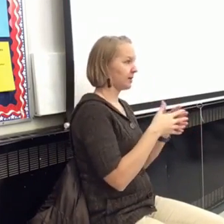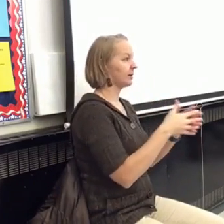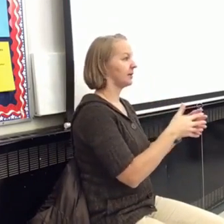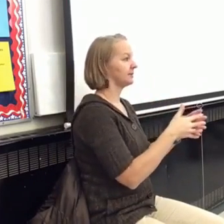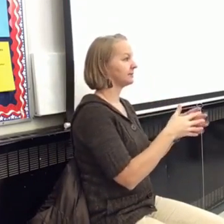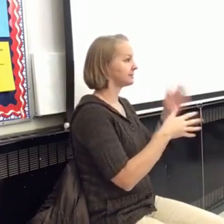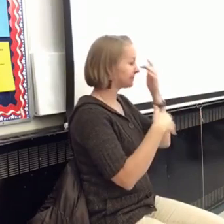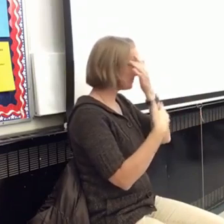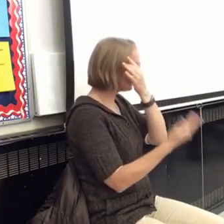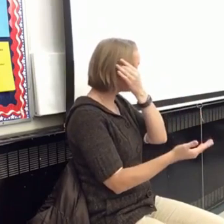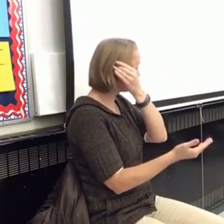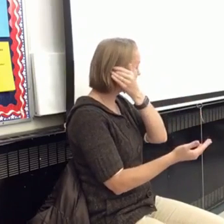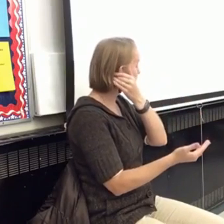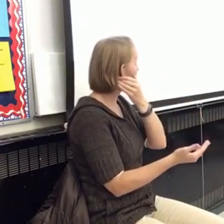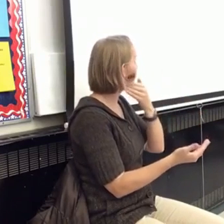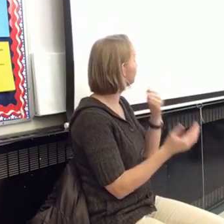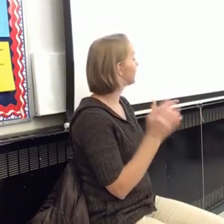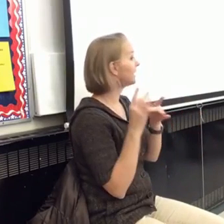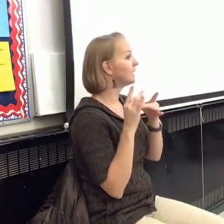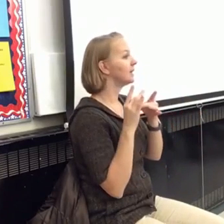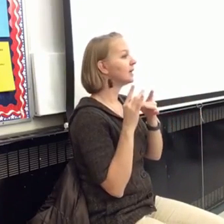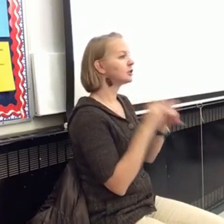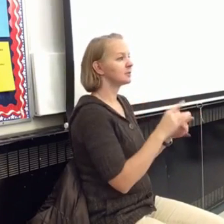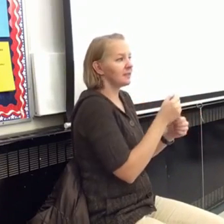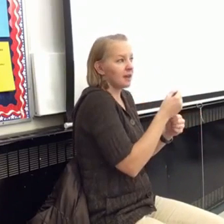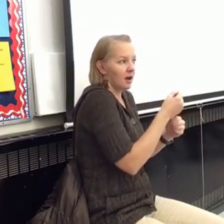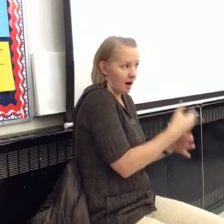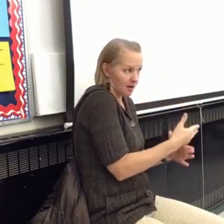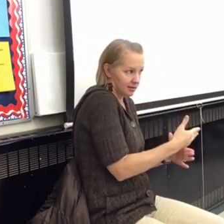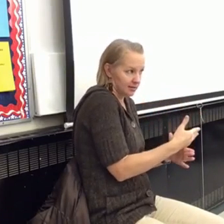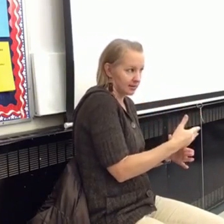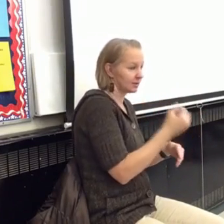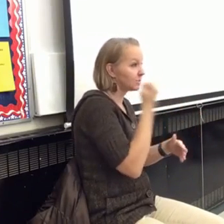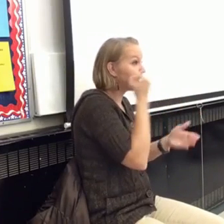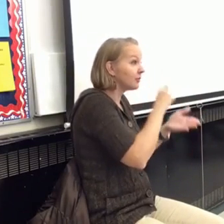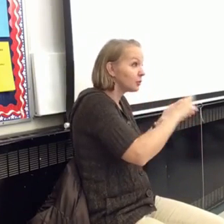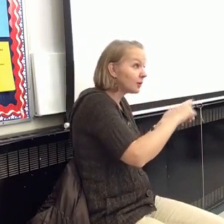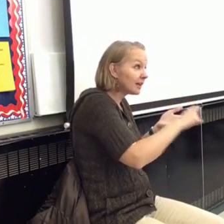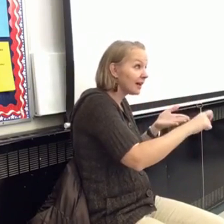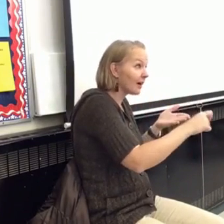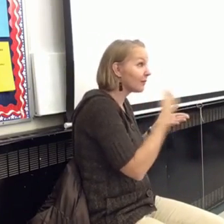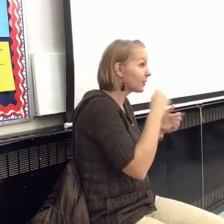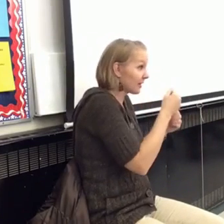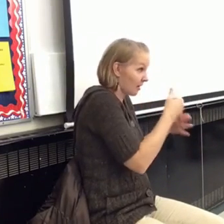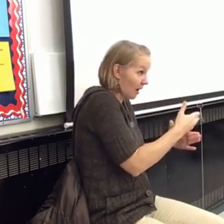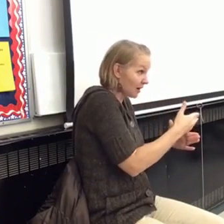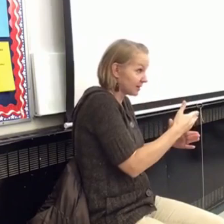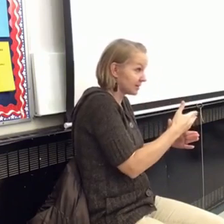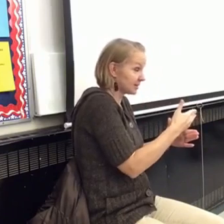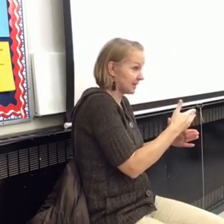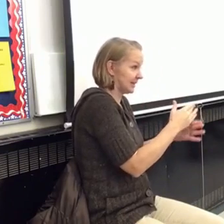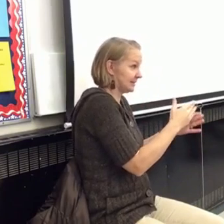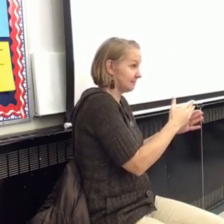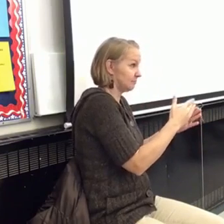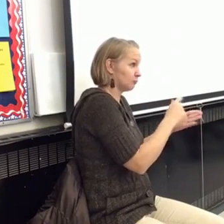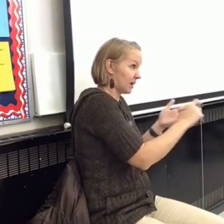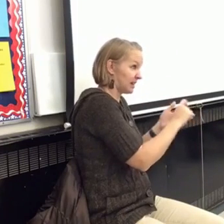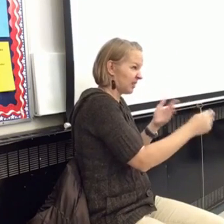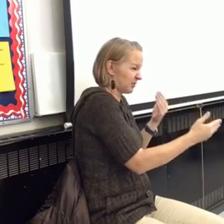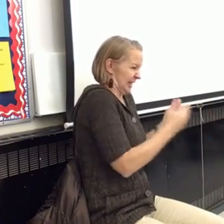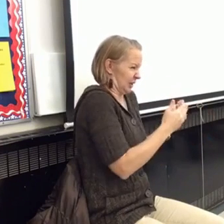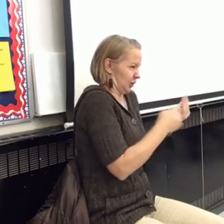terms of the cause, okay, so if you will write on your paper next to Chinese immigration,